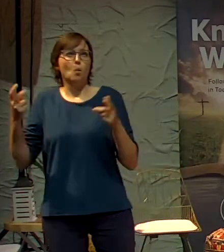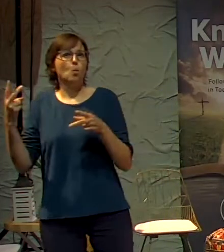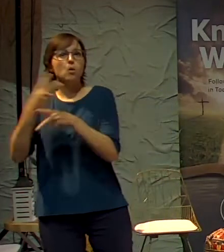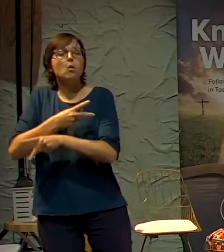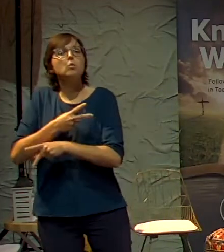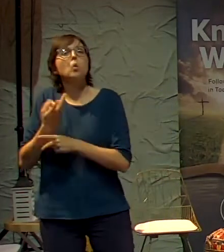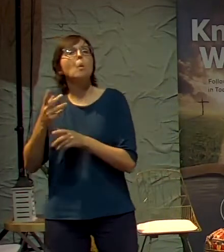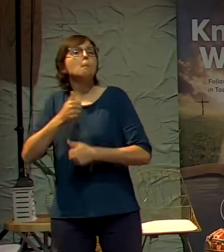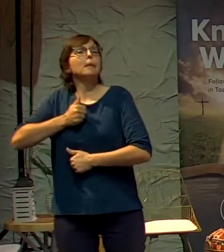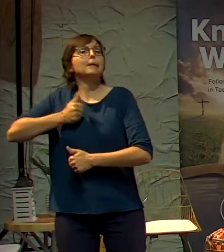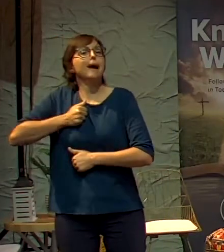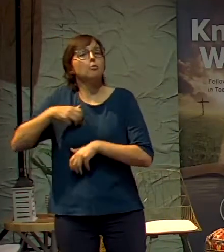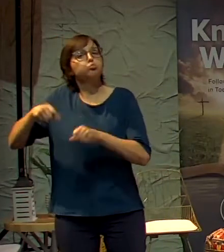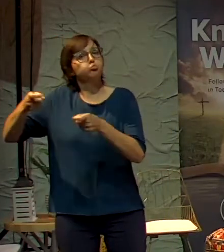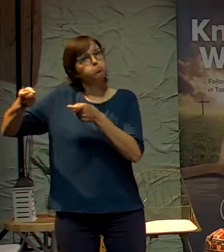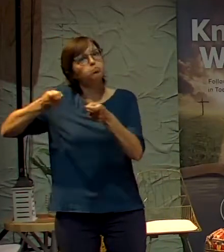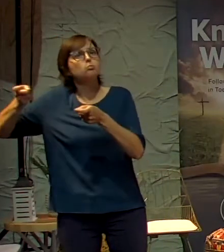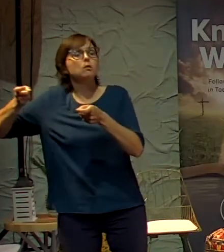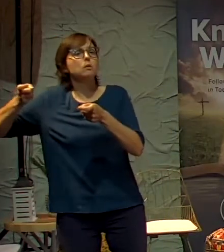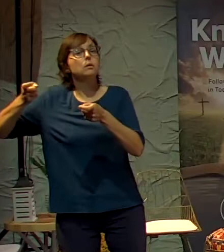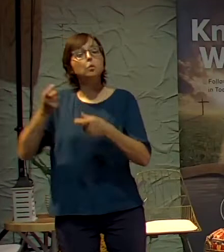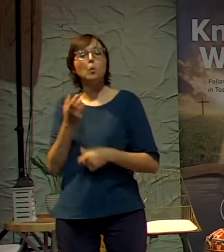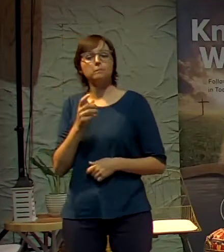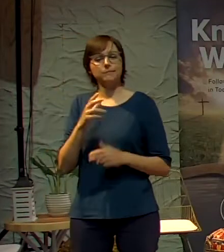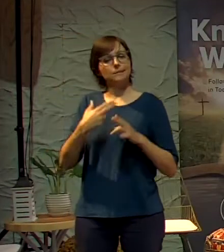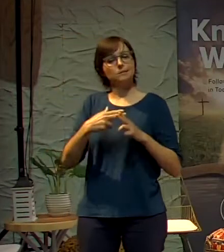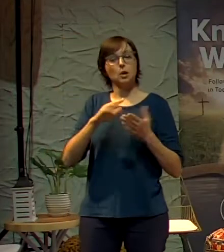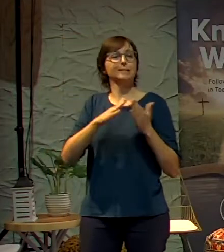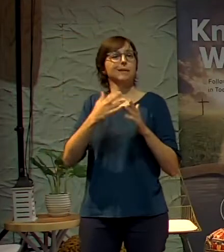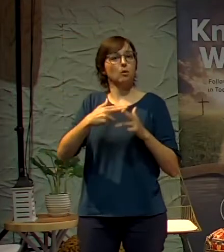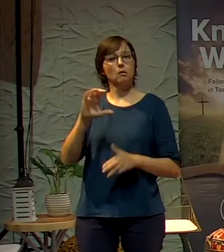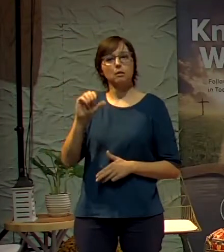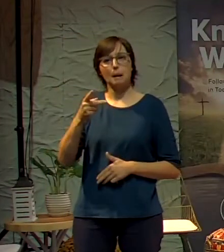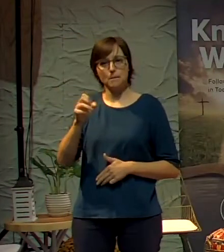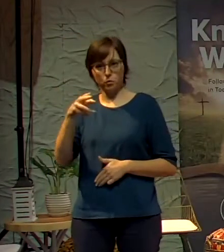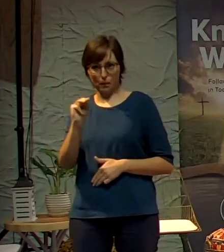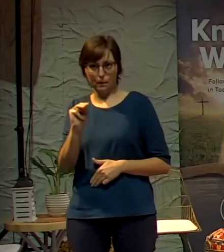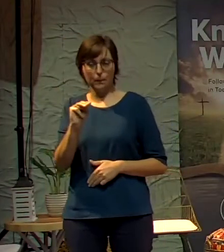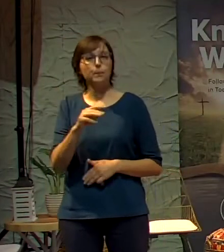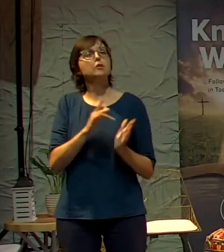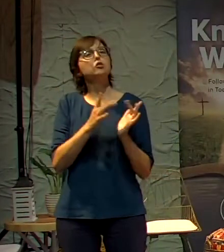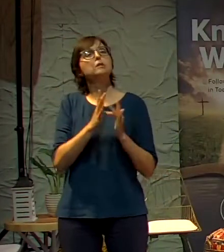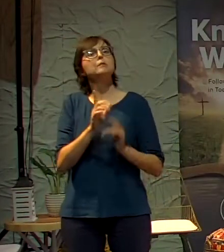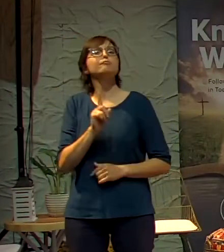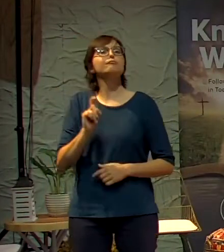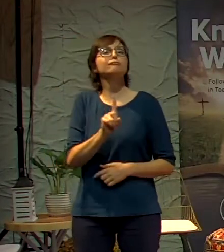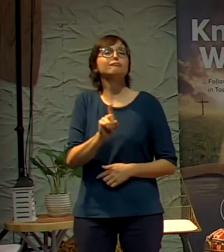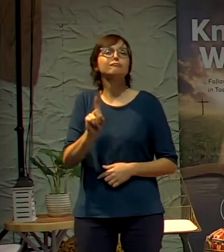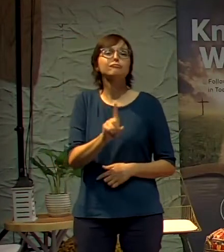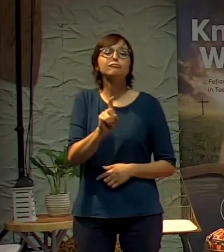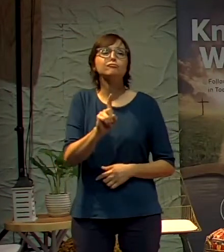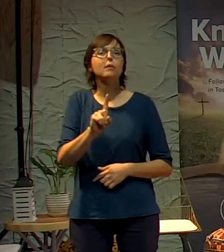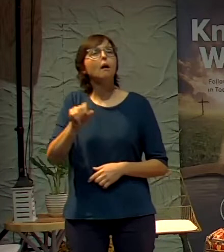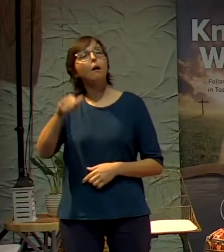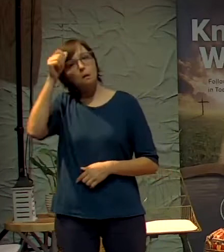occupation. So this one time, Jesus is in the city, in the town called Capernaum, and he's walking down a road, and somebody